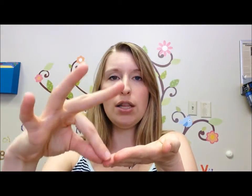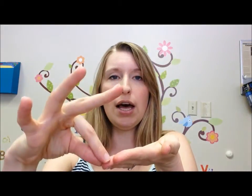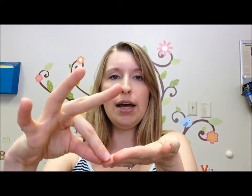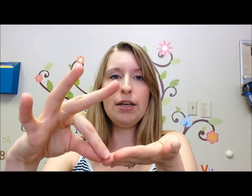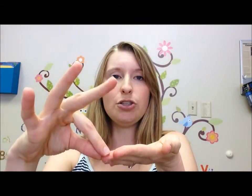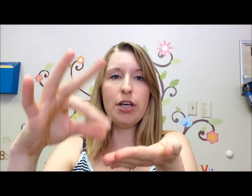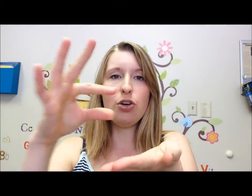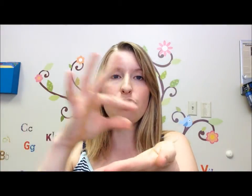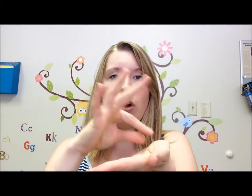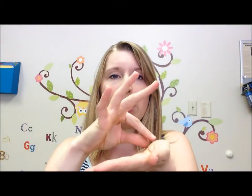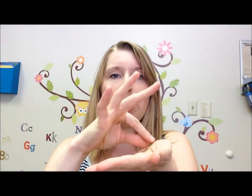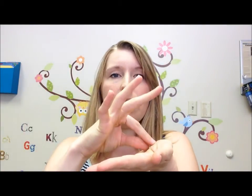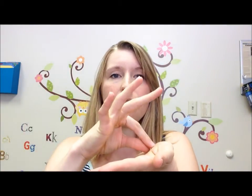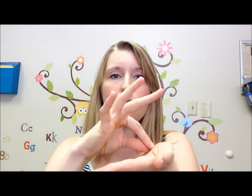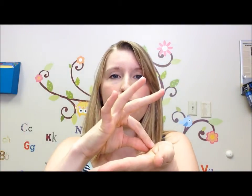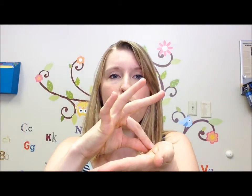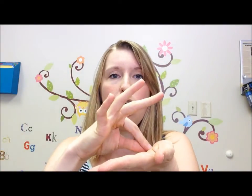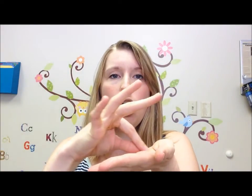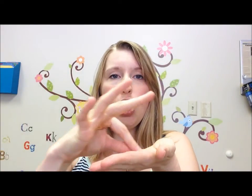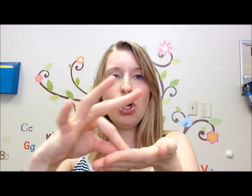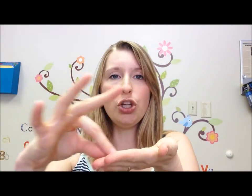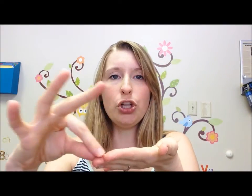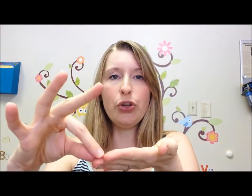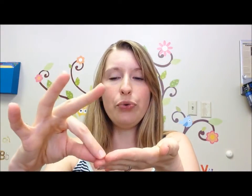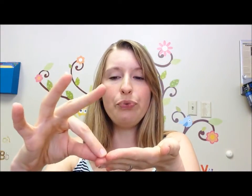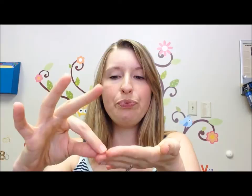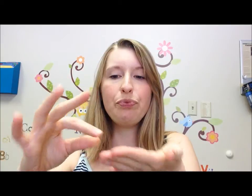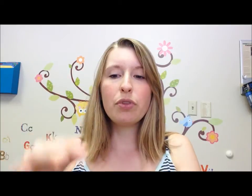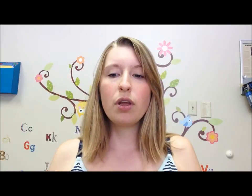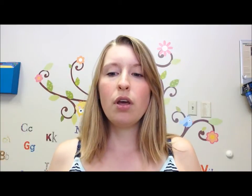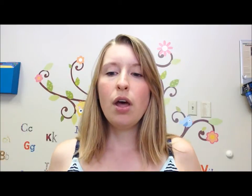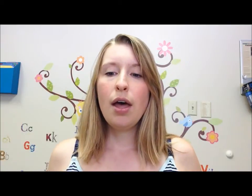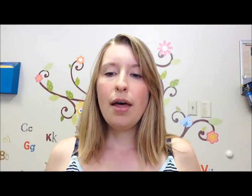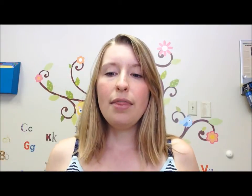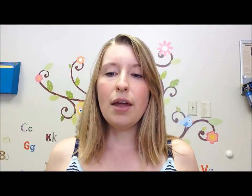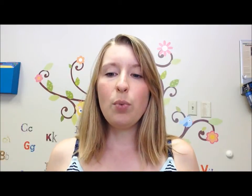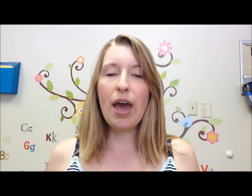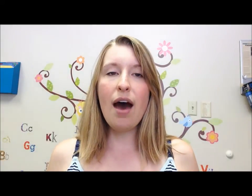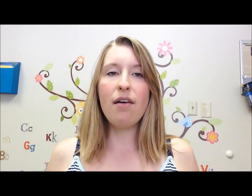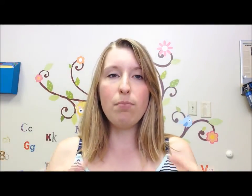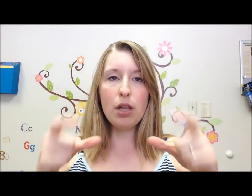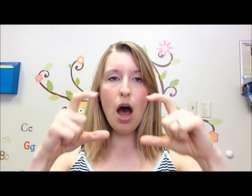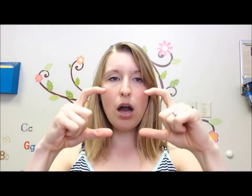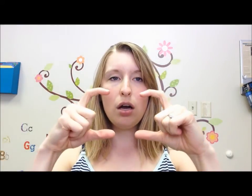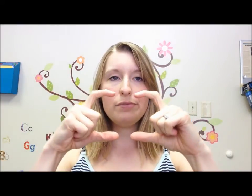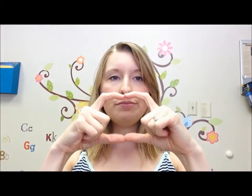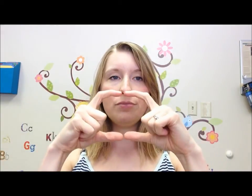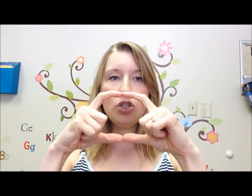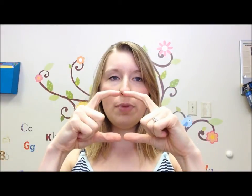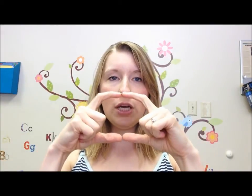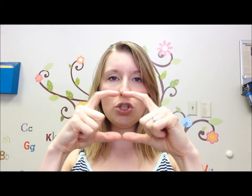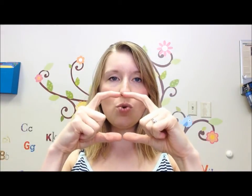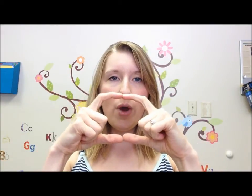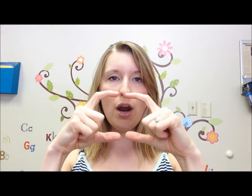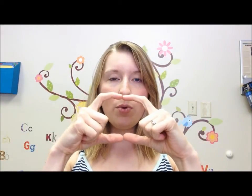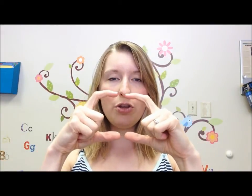line, just like you're drawing a line of glue. Glue. And then we have block. Just make a square with your